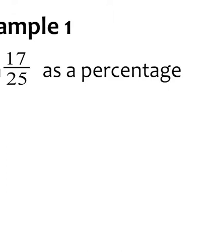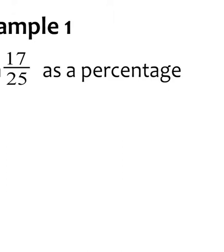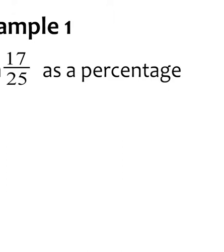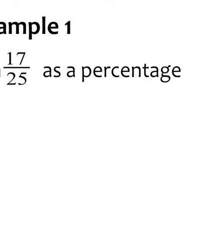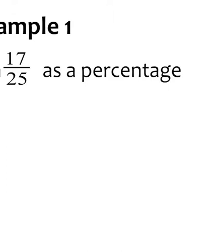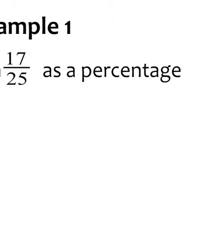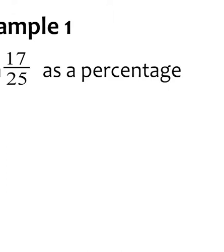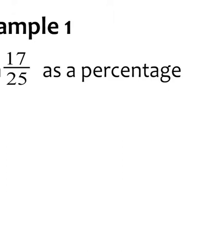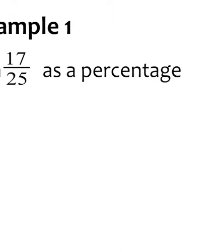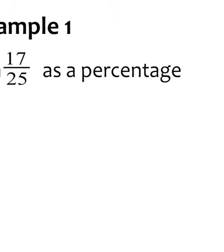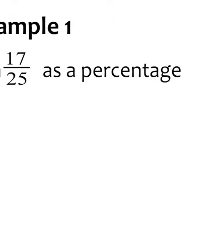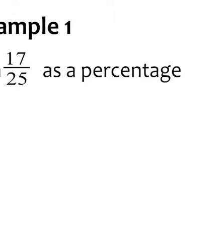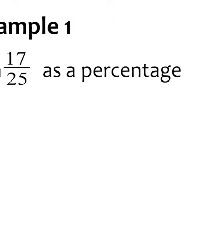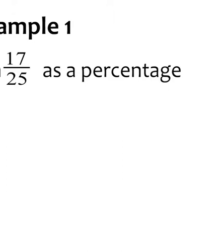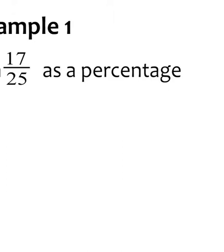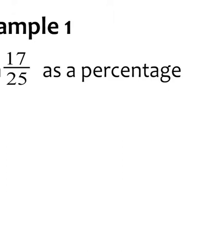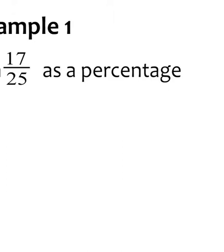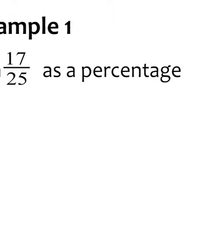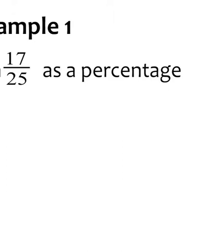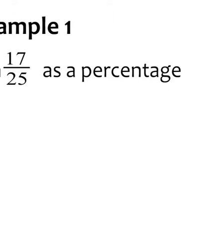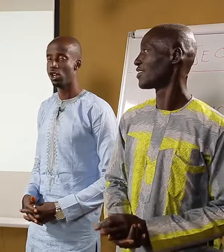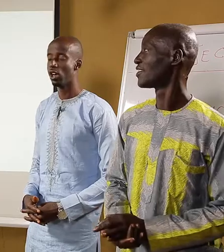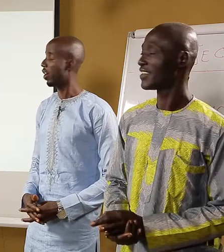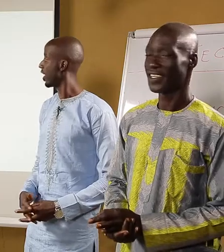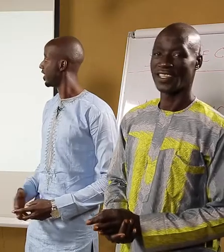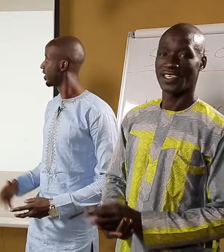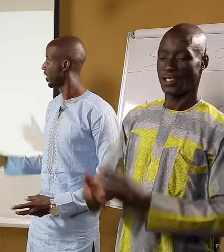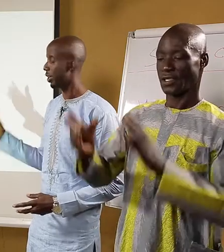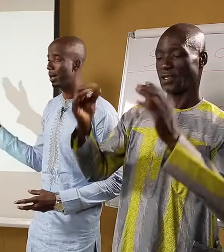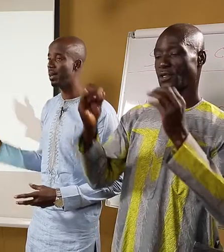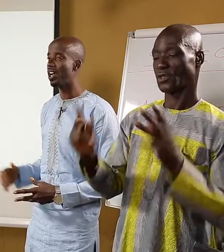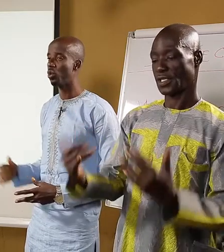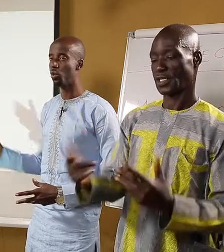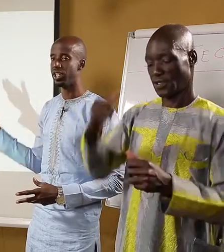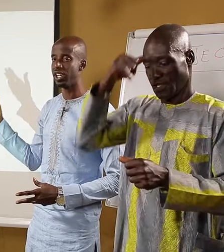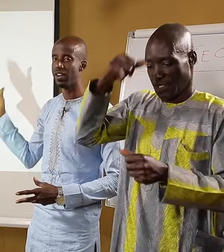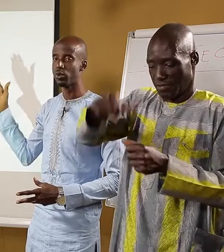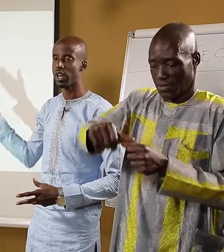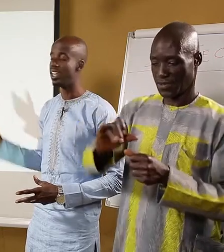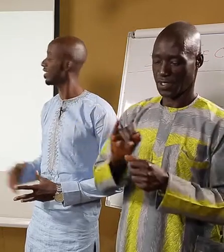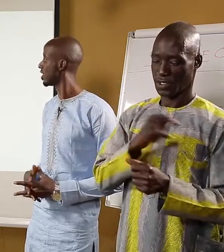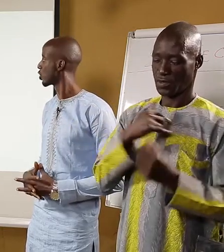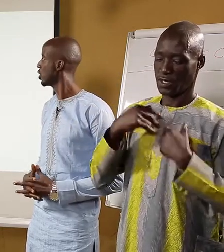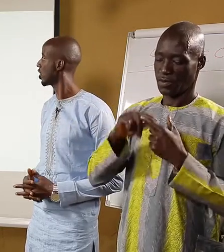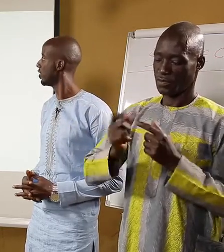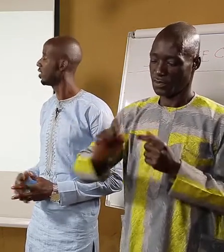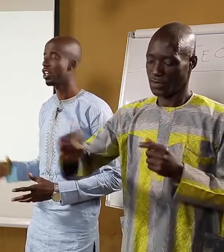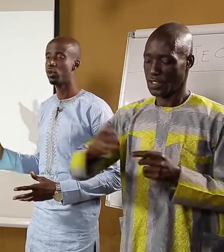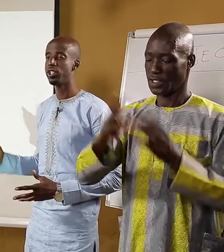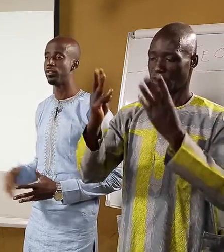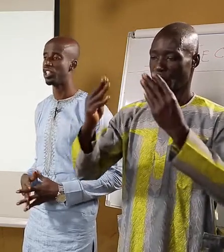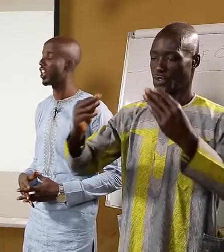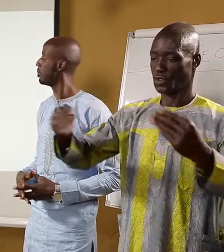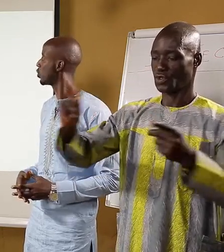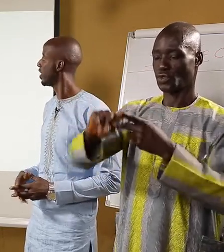25 as percentage. All right, remember we have to write the solution